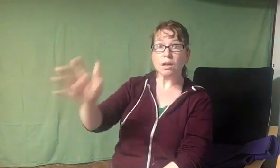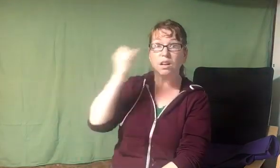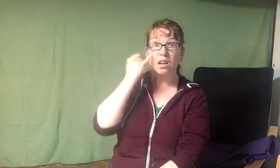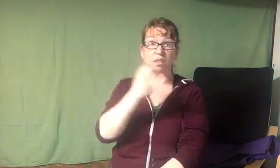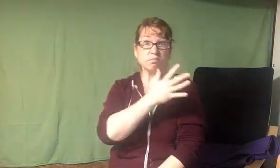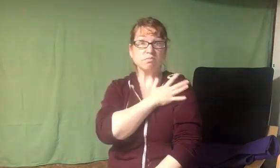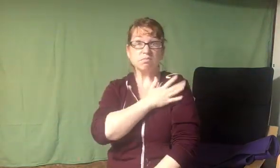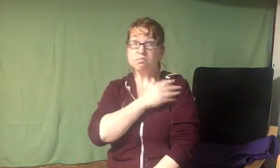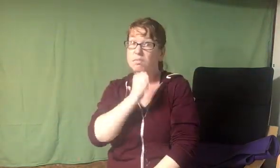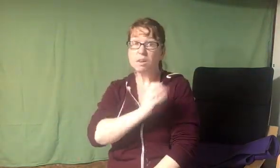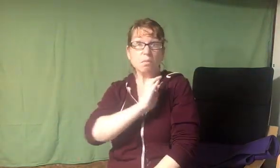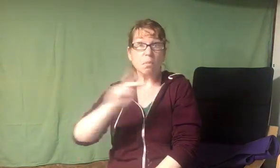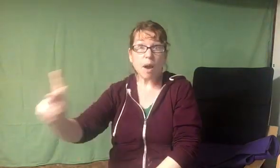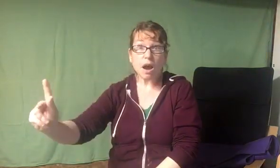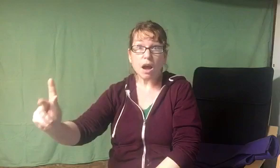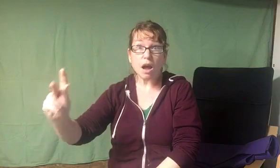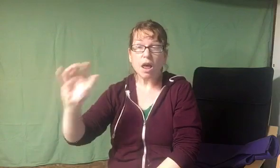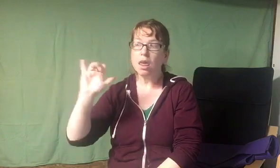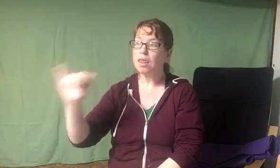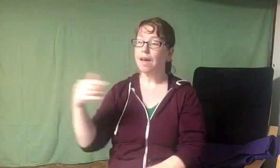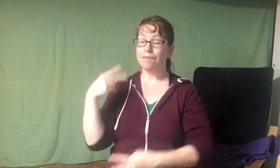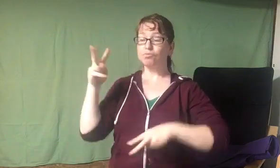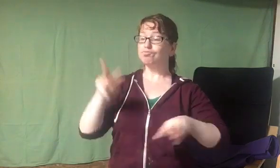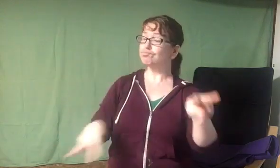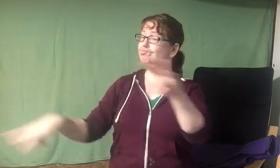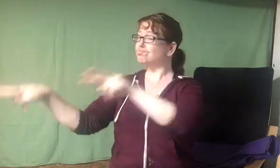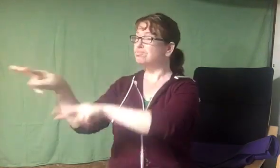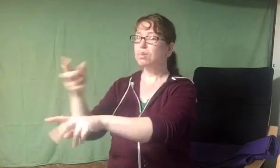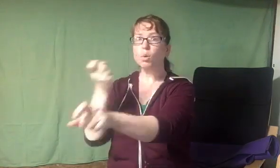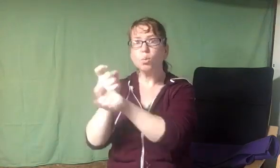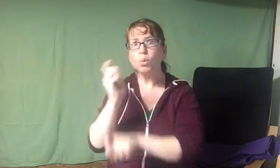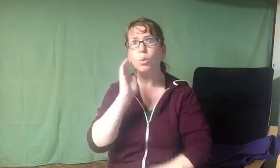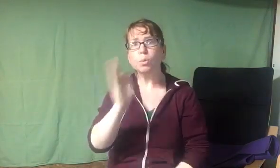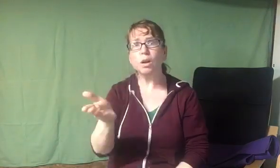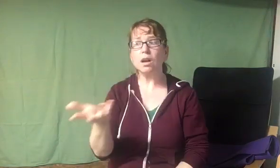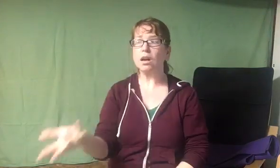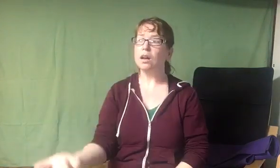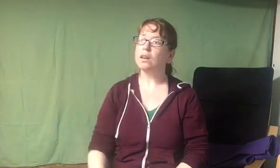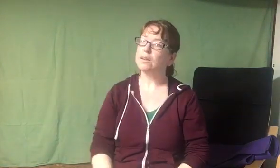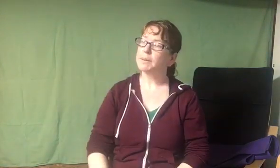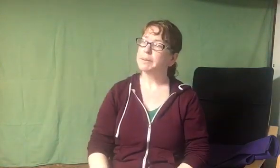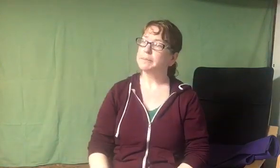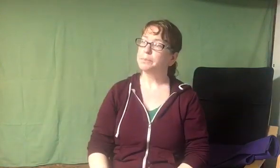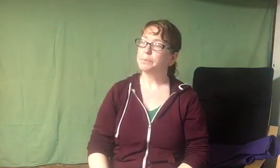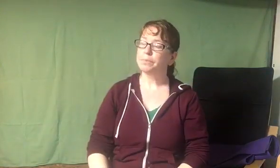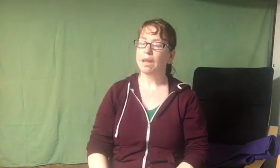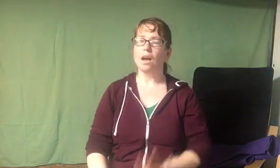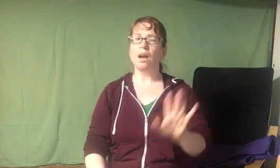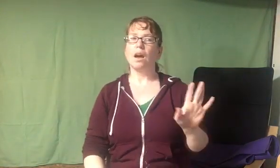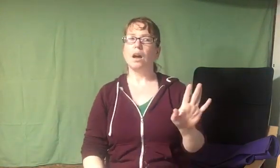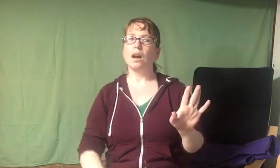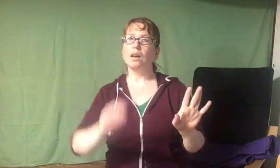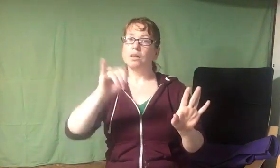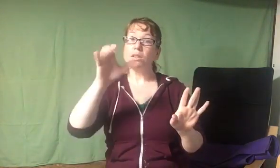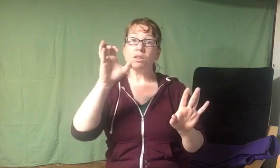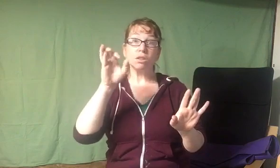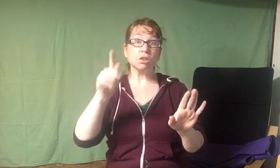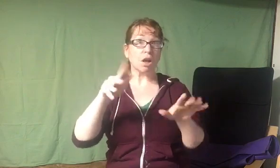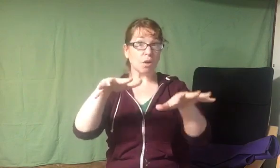be ruined. Rachel, Kirsty, and Marissa found out that Jack Frost had expelled 2 misbehaving goblins from his school, and they had